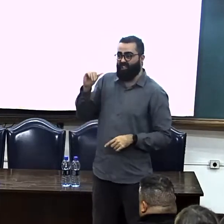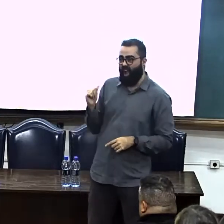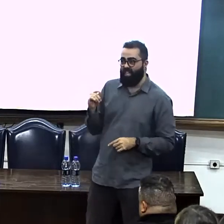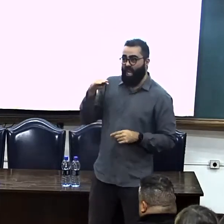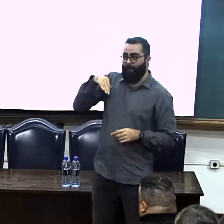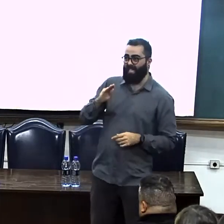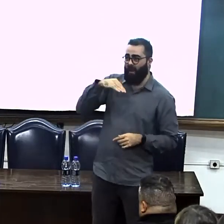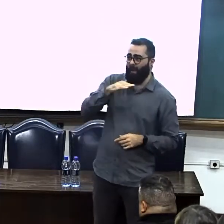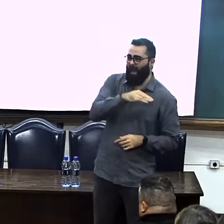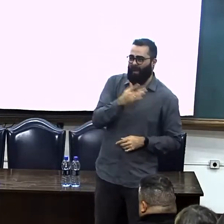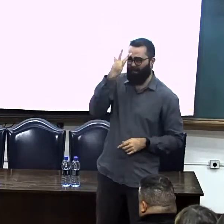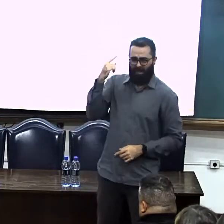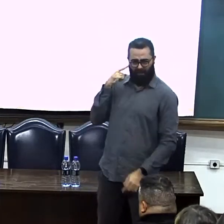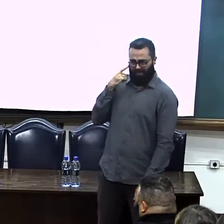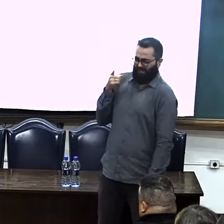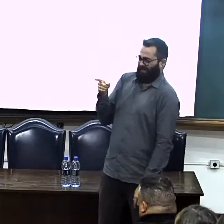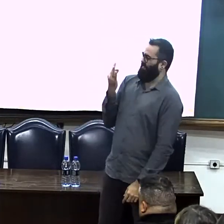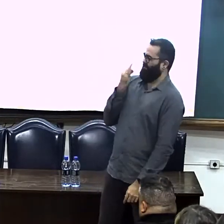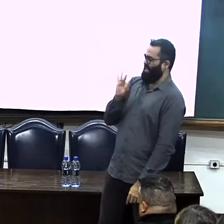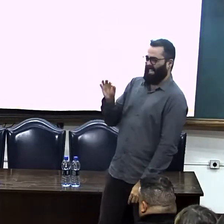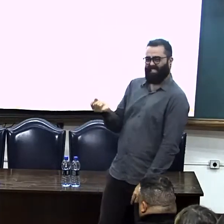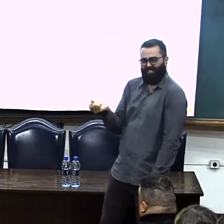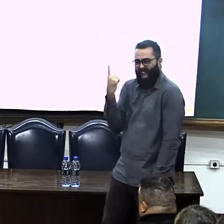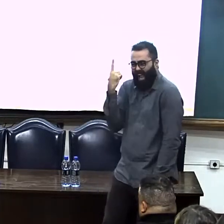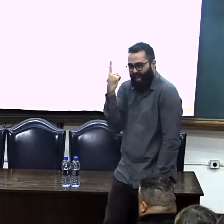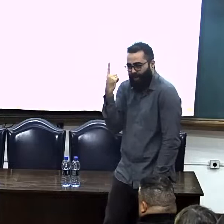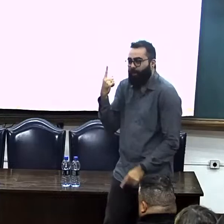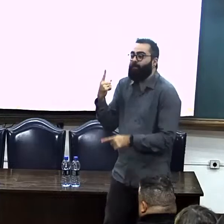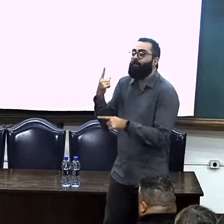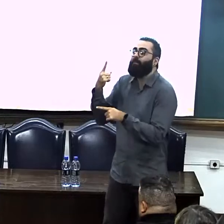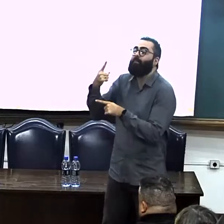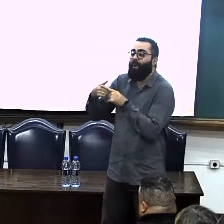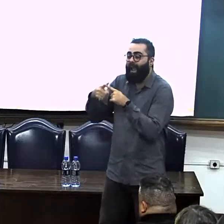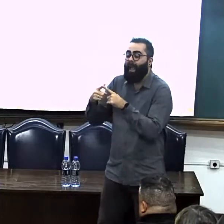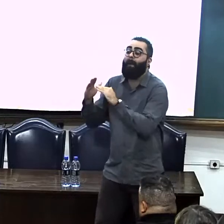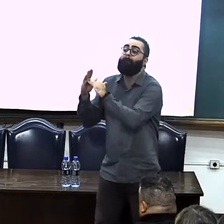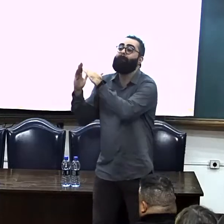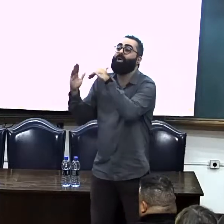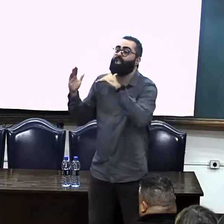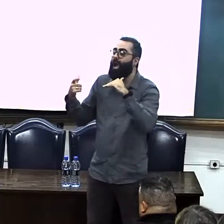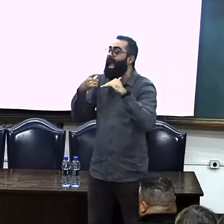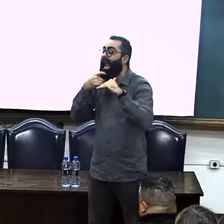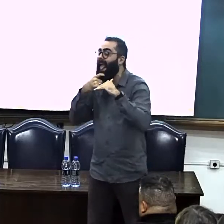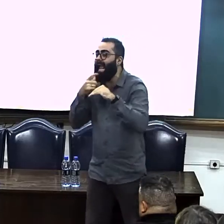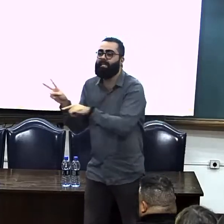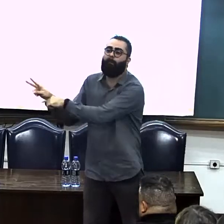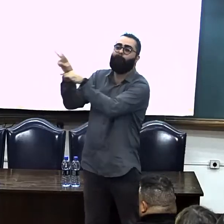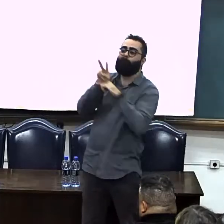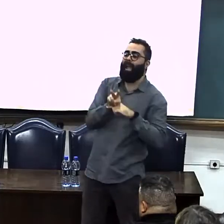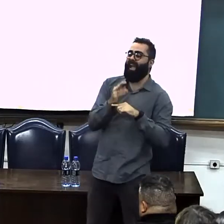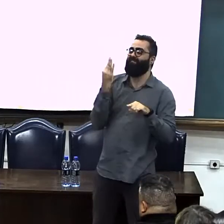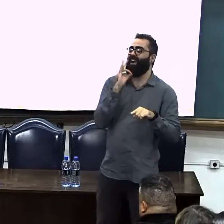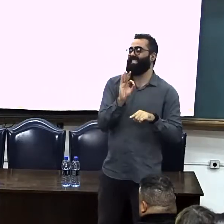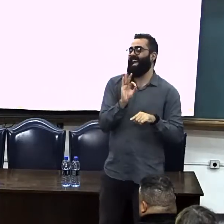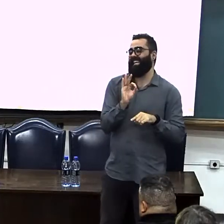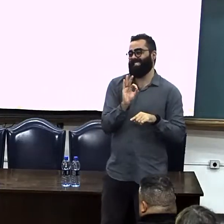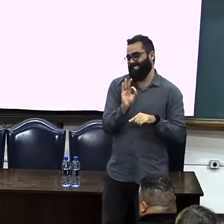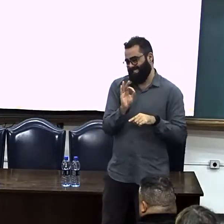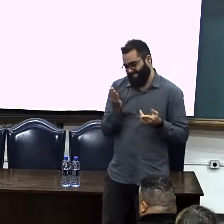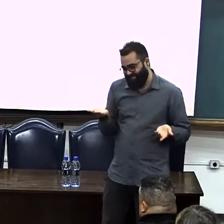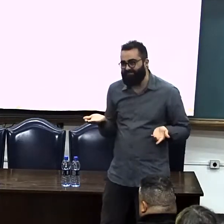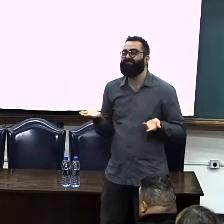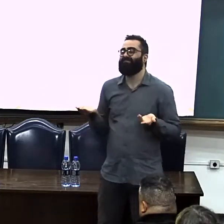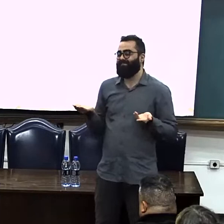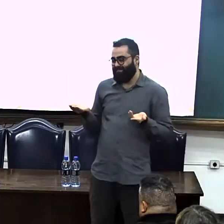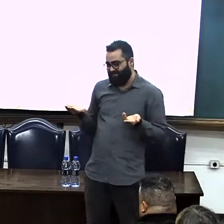So he's carrying over his jaw patterns of his first language. And we have lots of data like this between French,